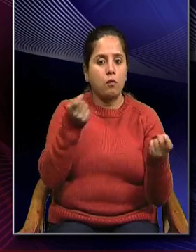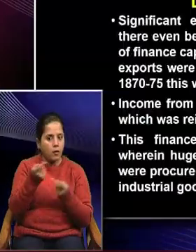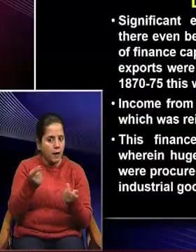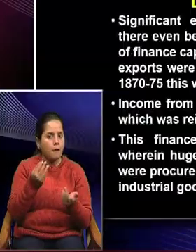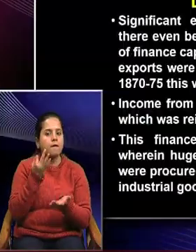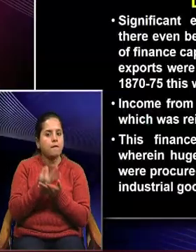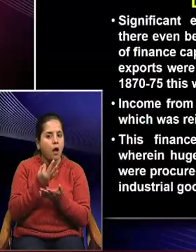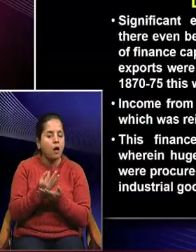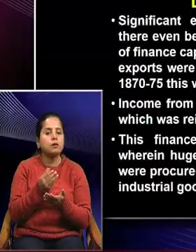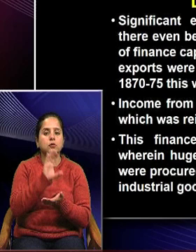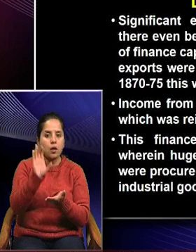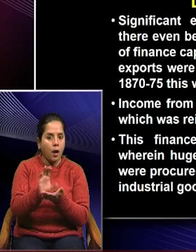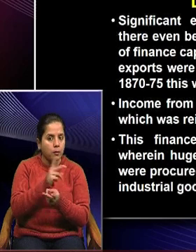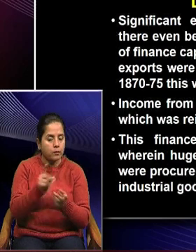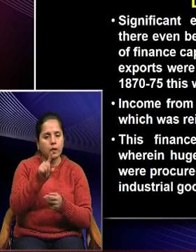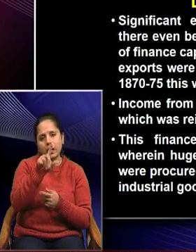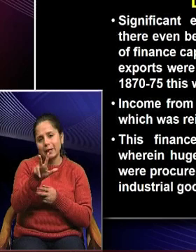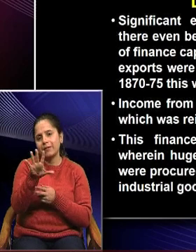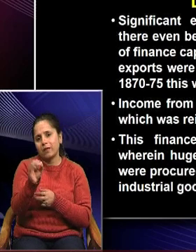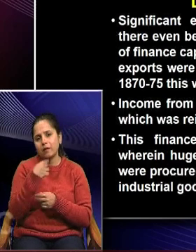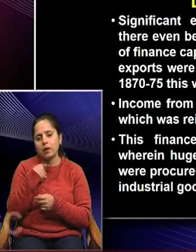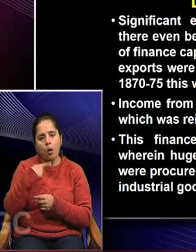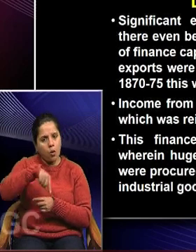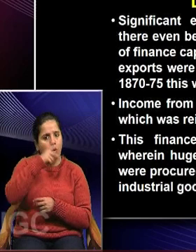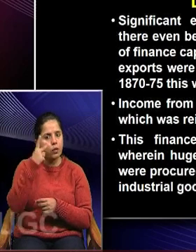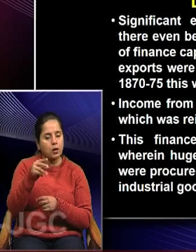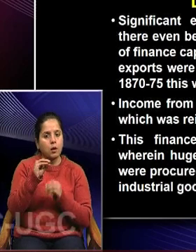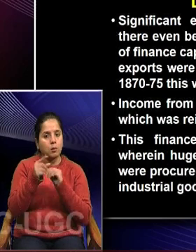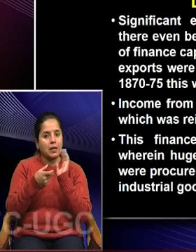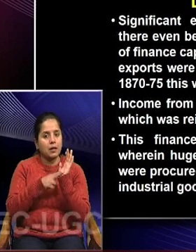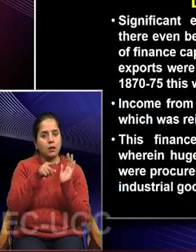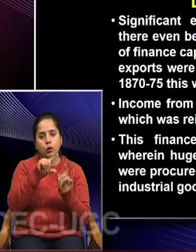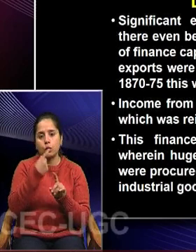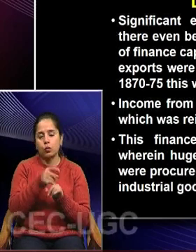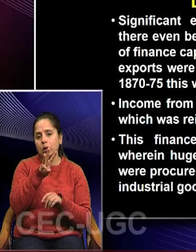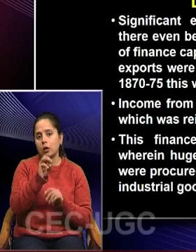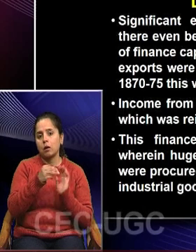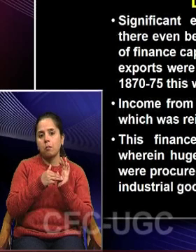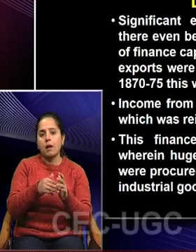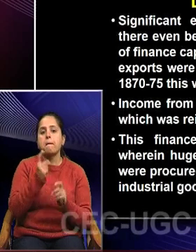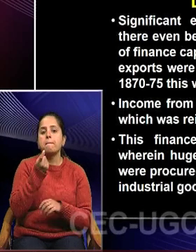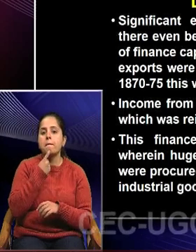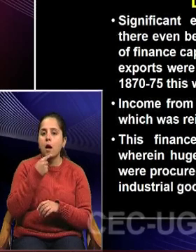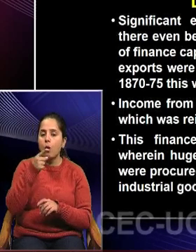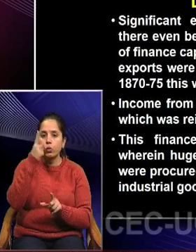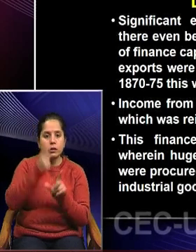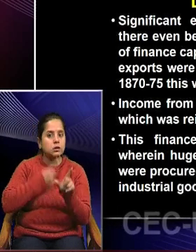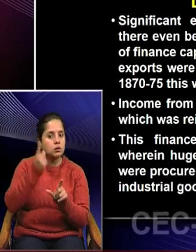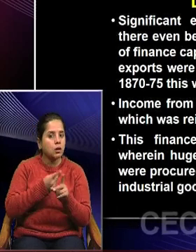capital. And by 1850 we find that Britain's capital exports were 30 million pounds a year.